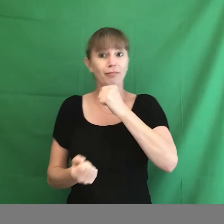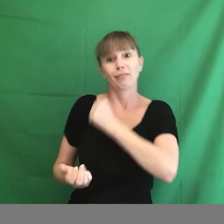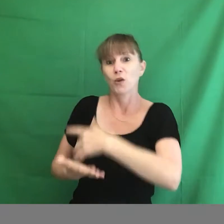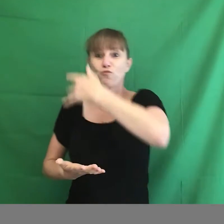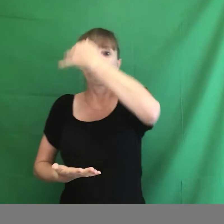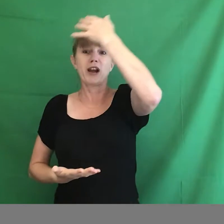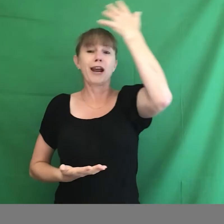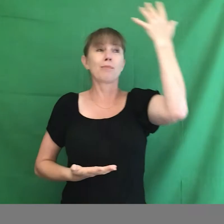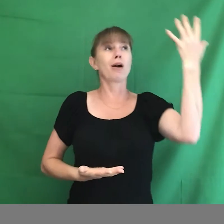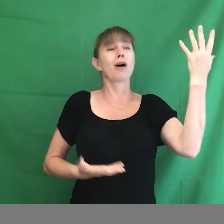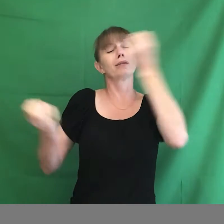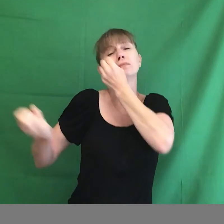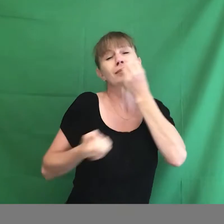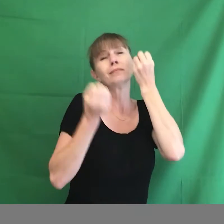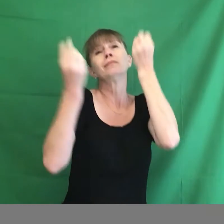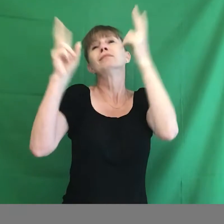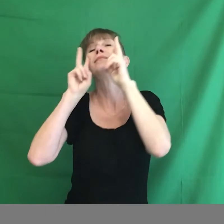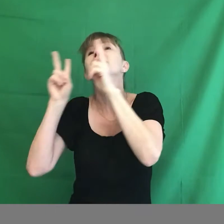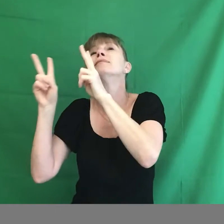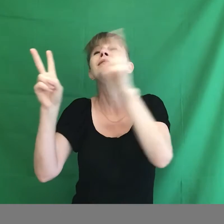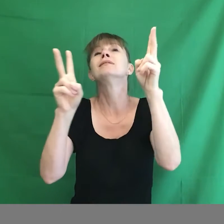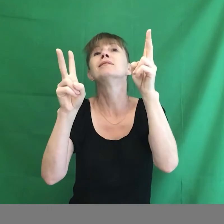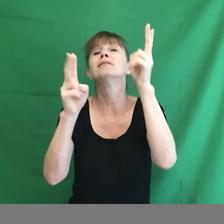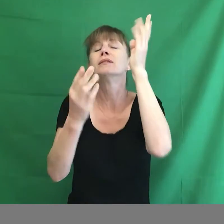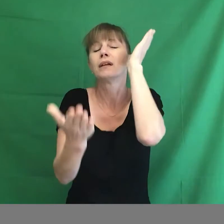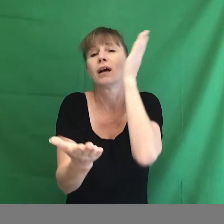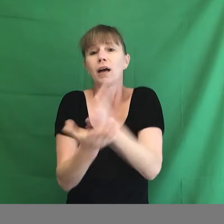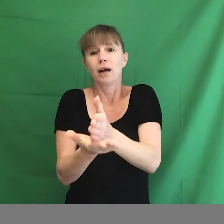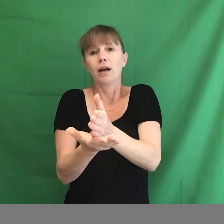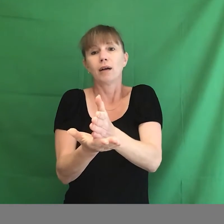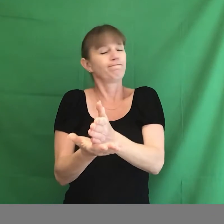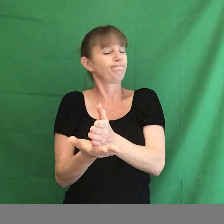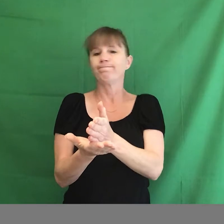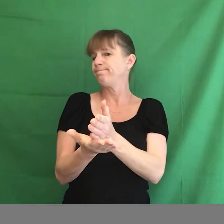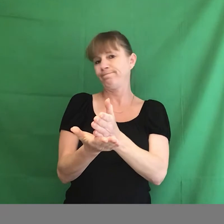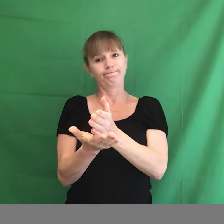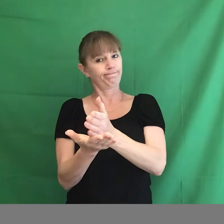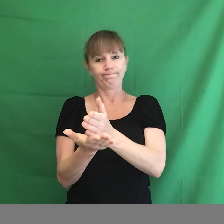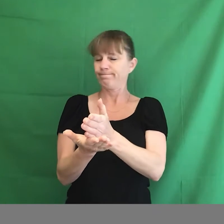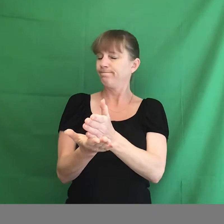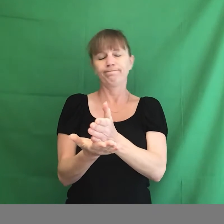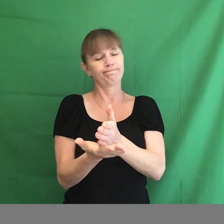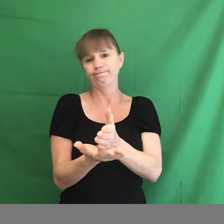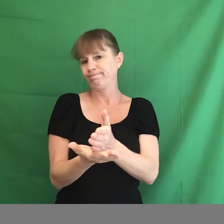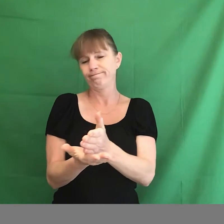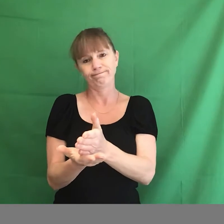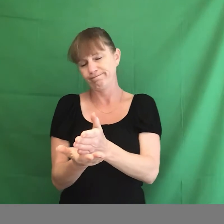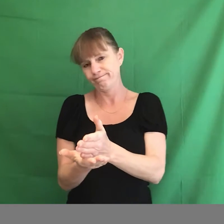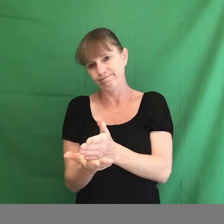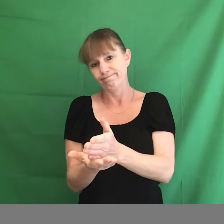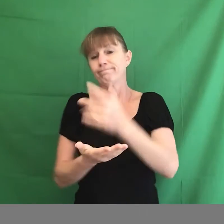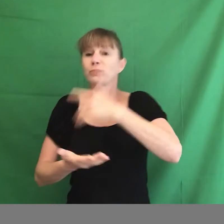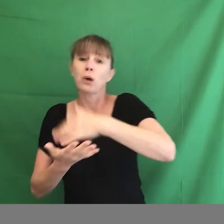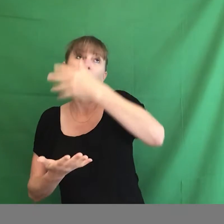are visions. Rainbows are visions, but only